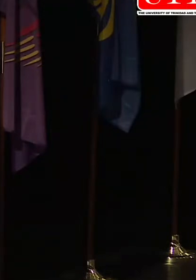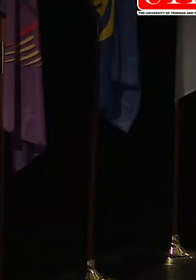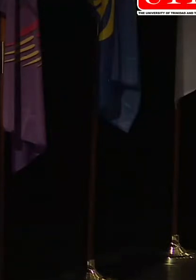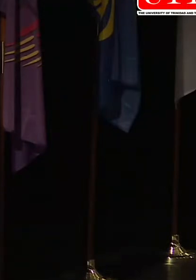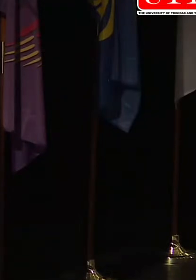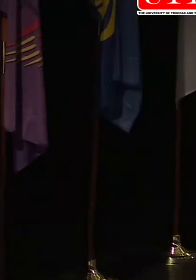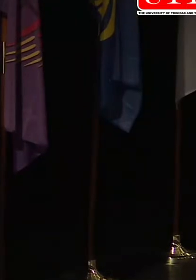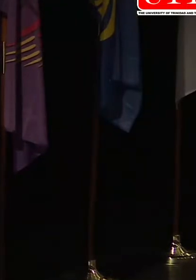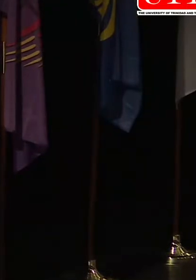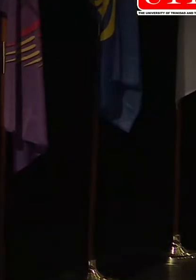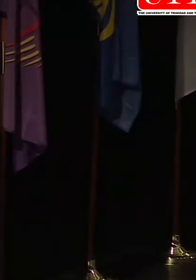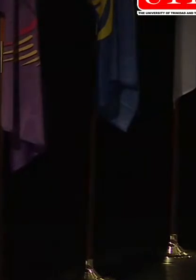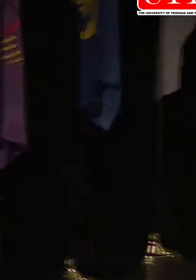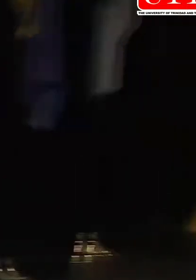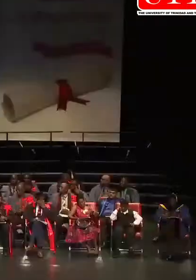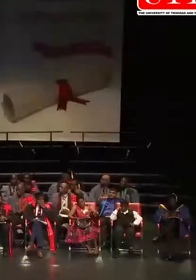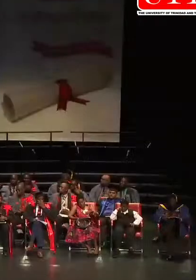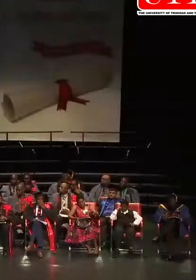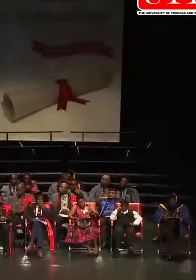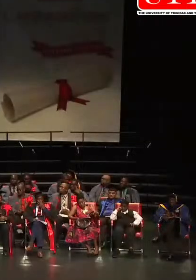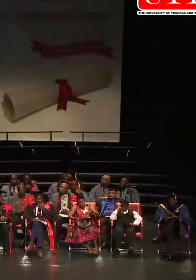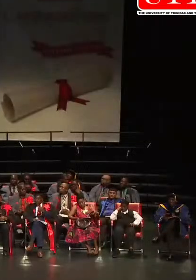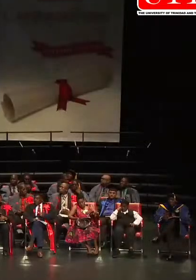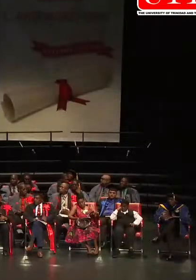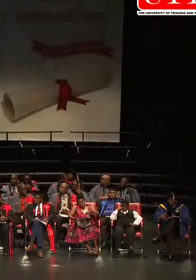Ephraim Breedy.